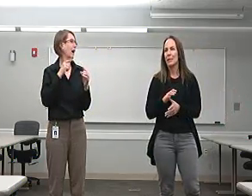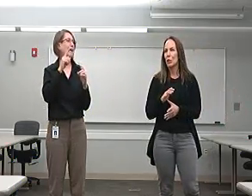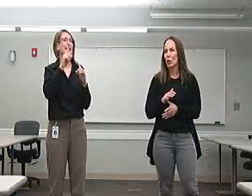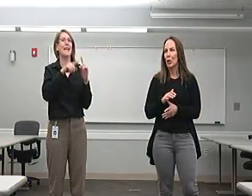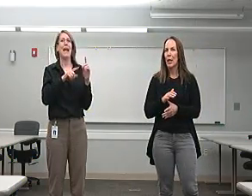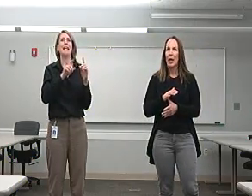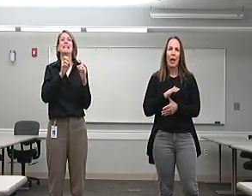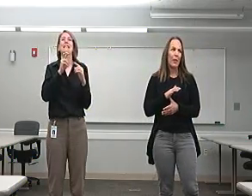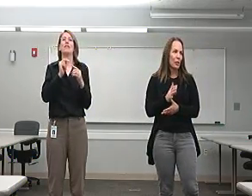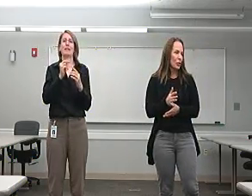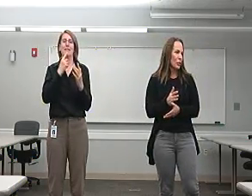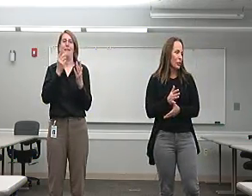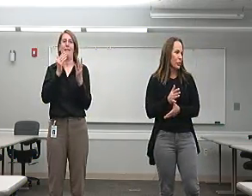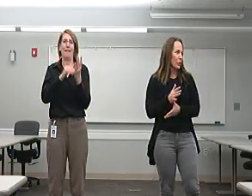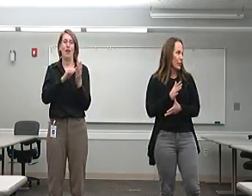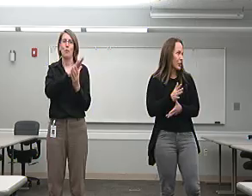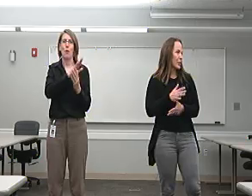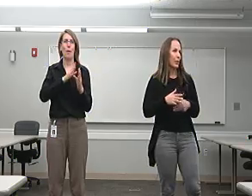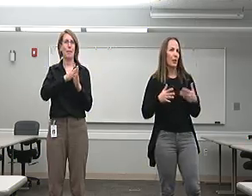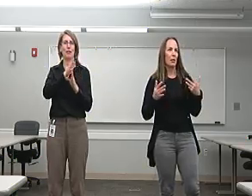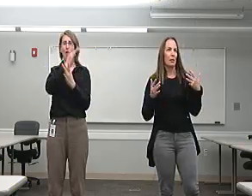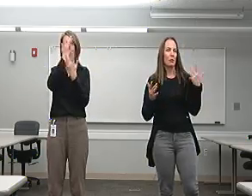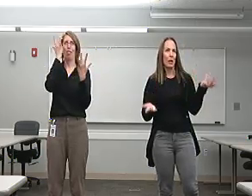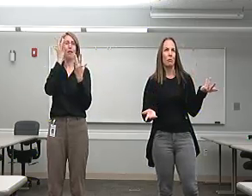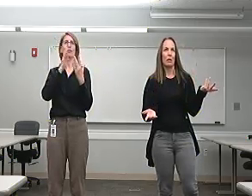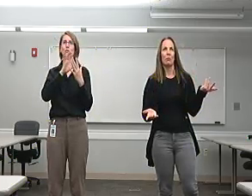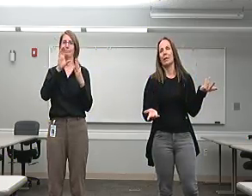then Leah just said that graduating with